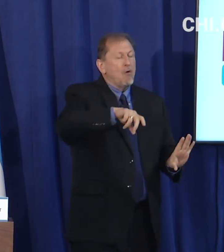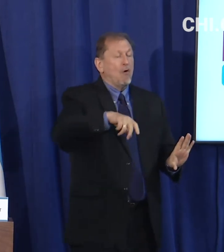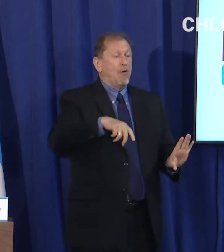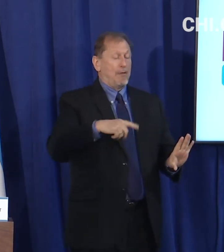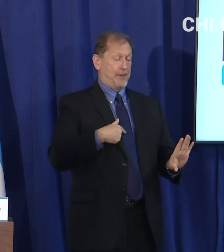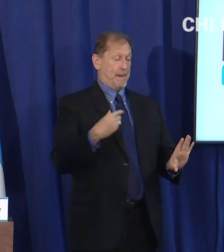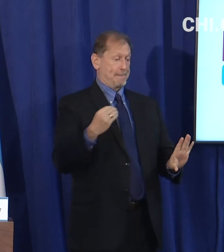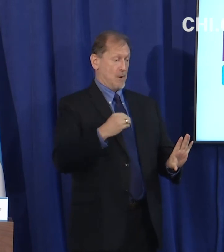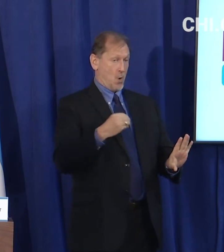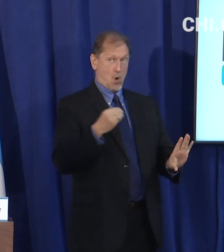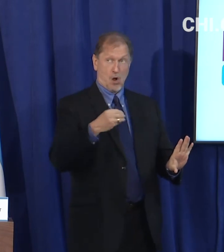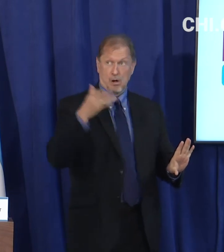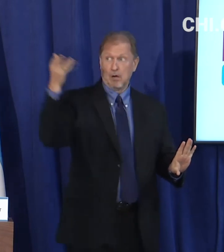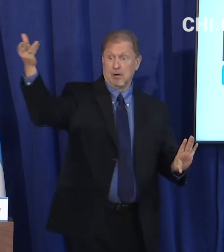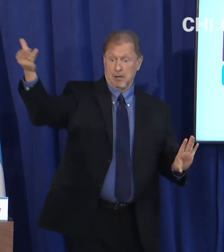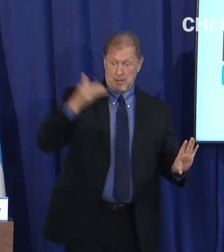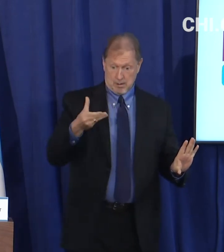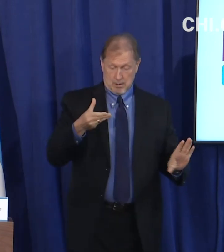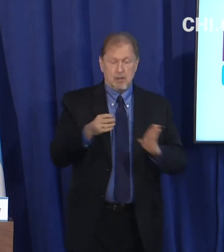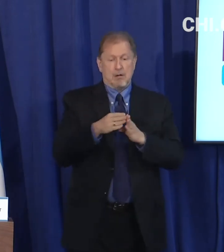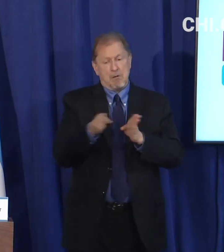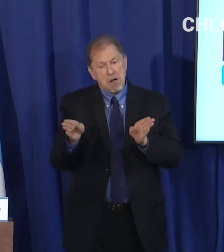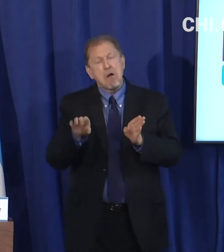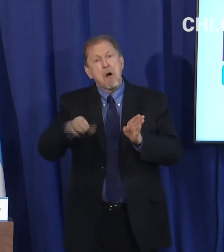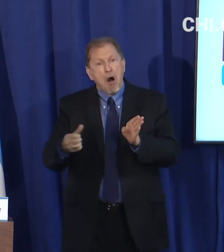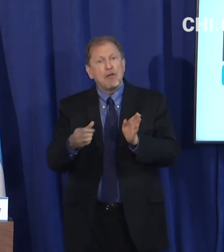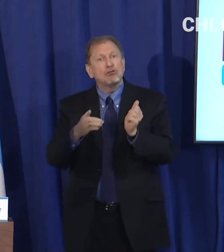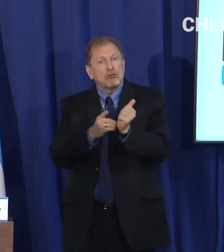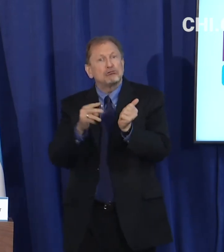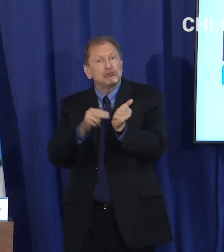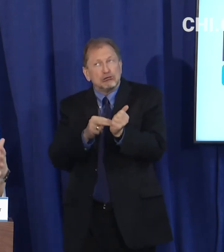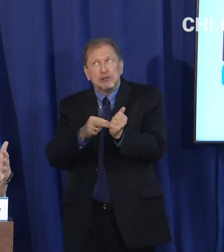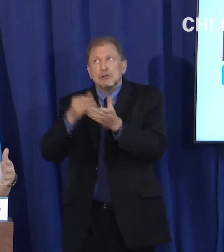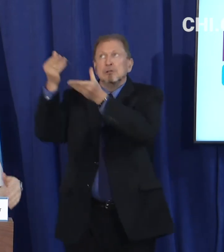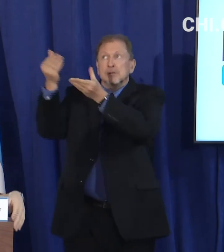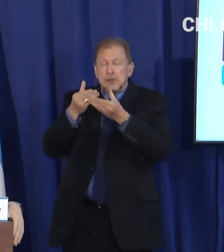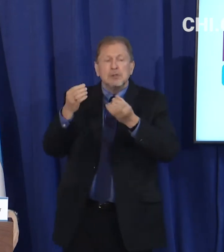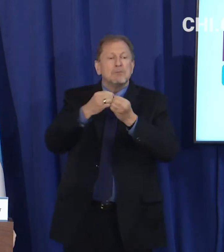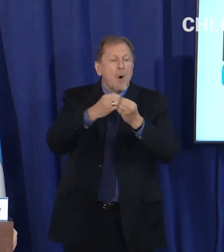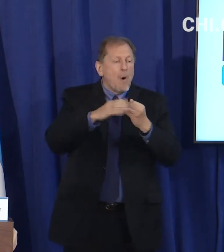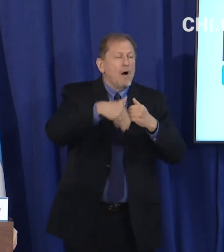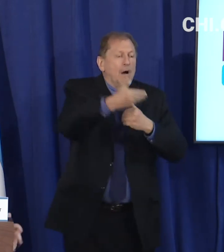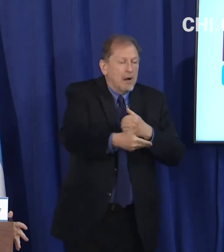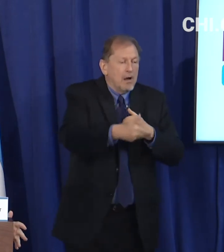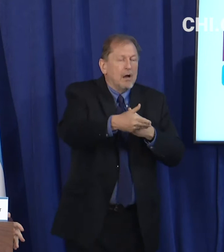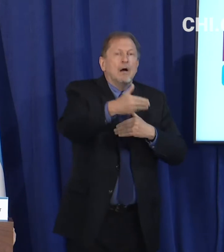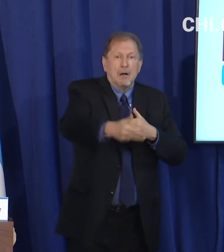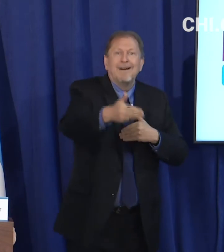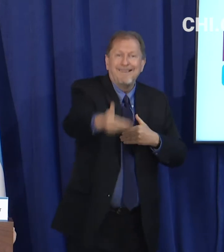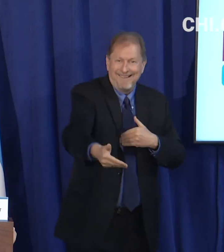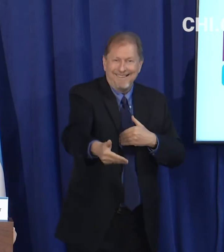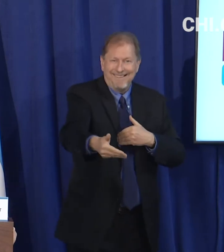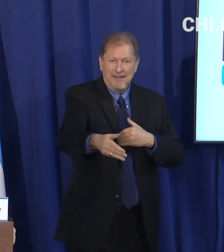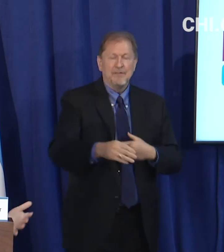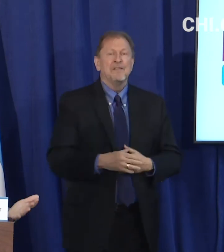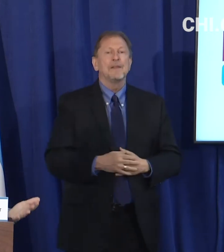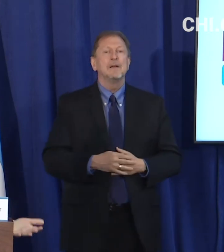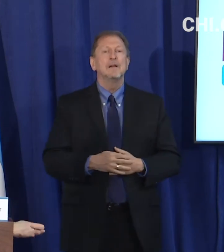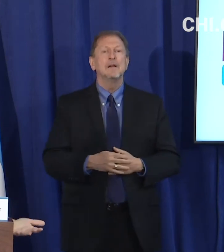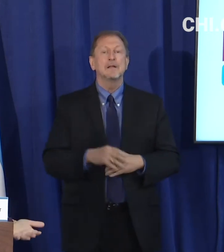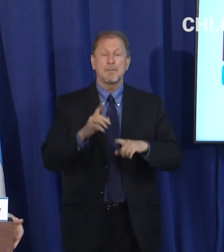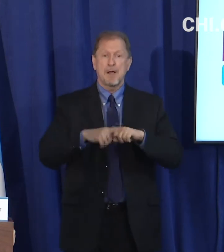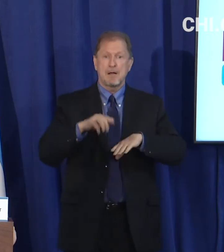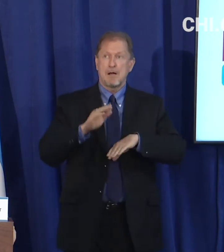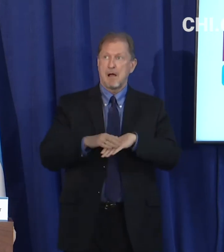get past this very first, and we start being able to think about who comes next, again, we are dependent on